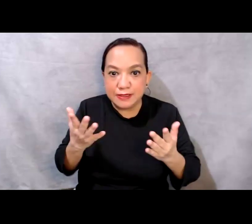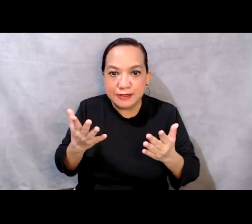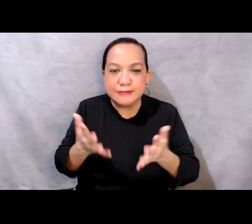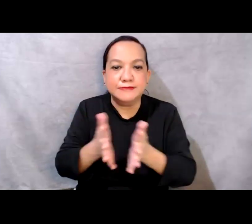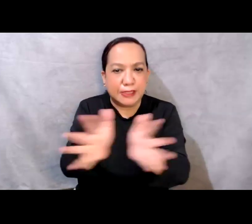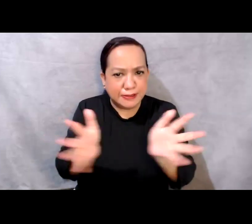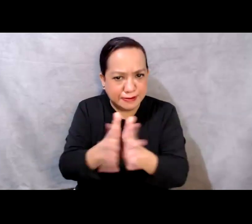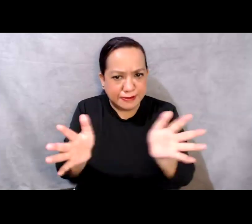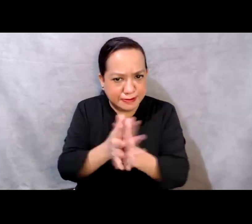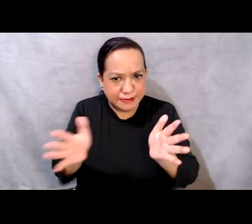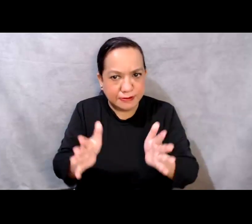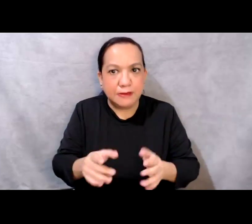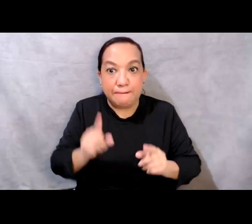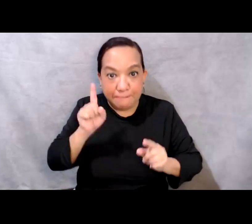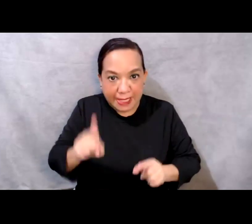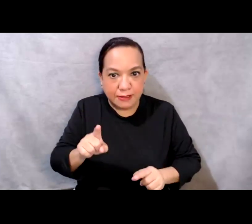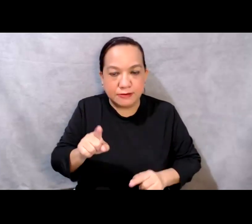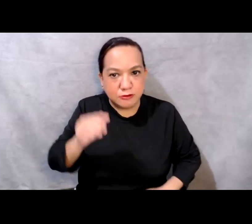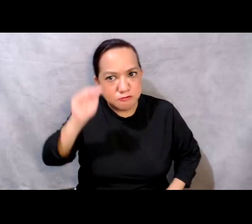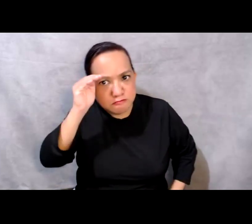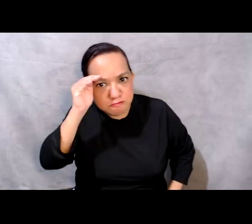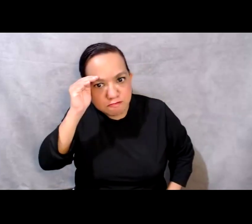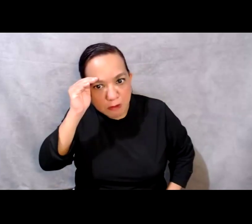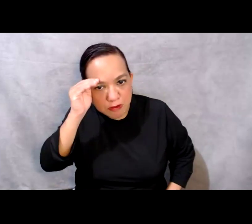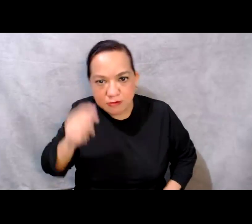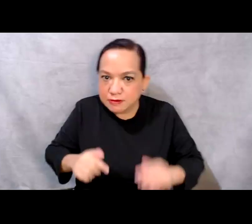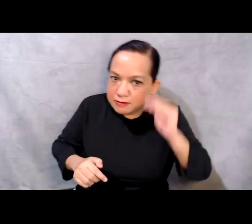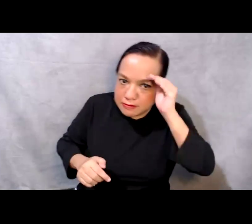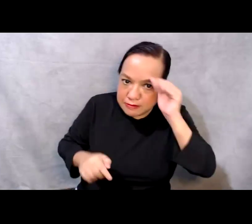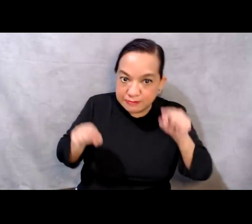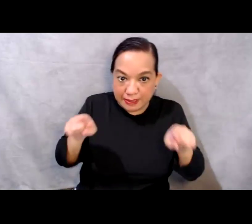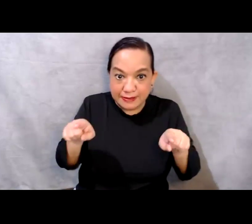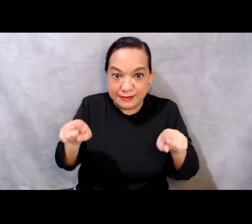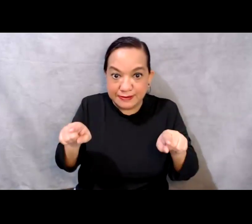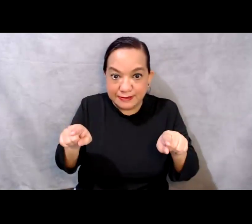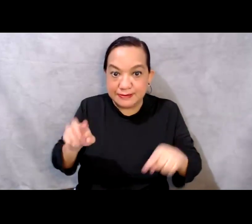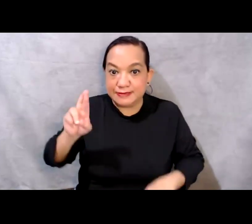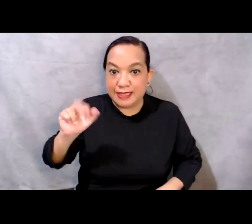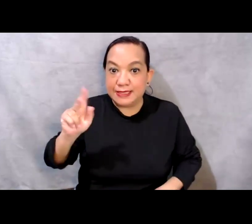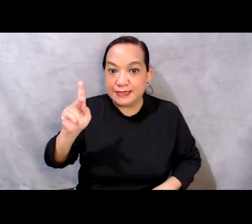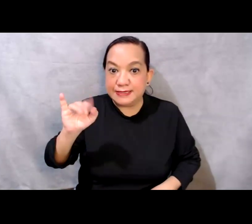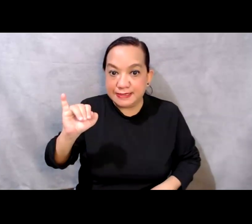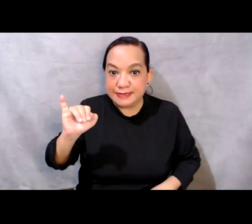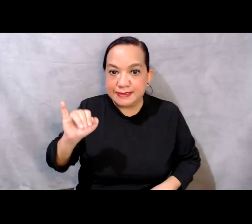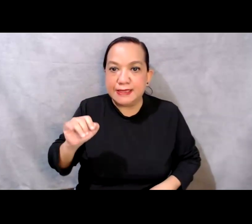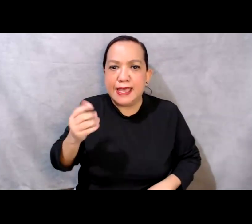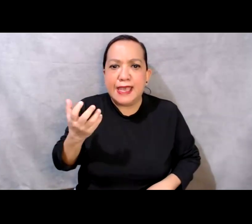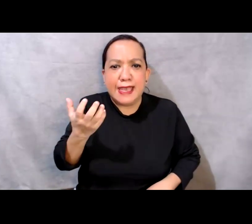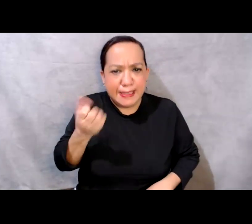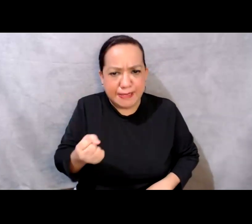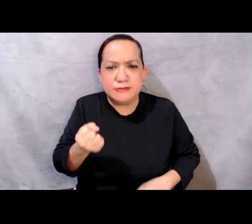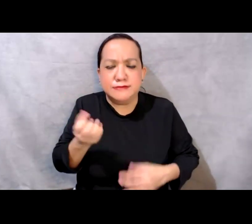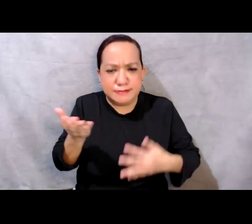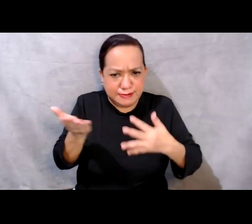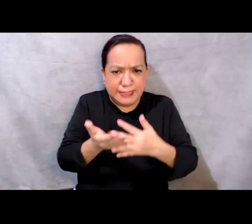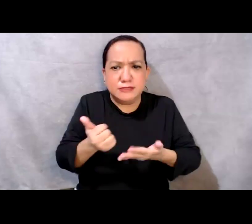and Radhika, the last speaker, that redress is at the heart of this process. And I think